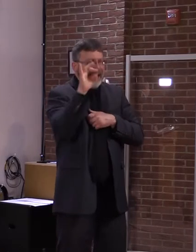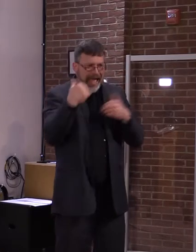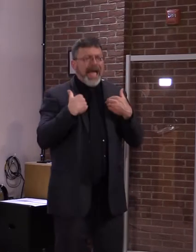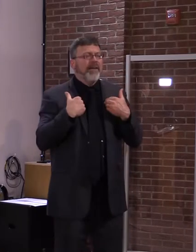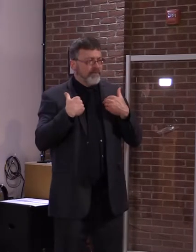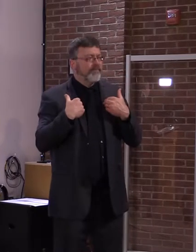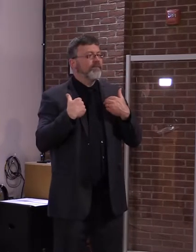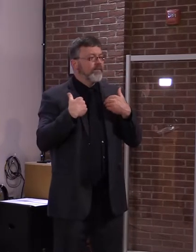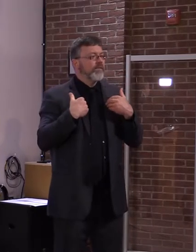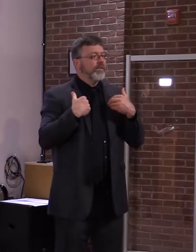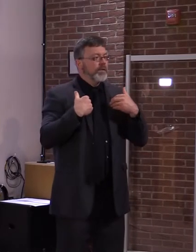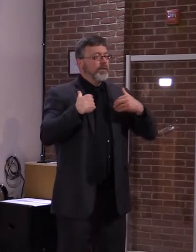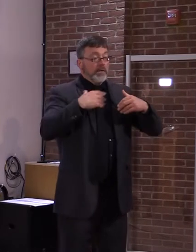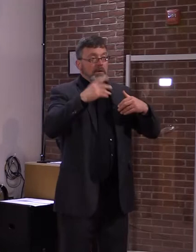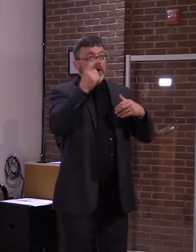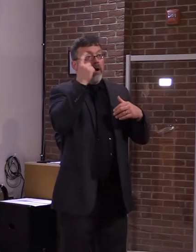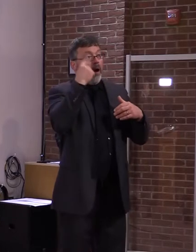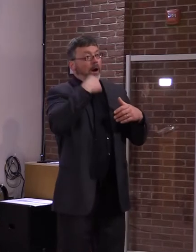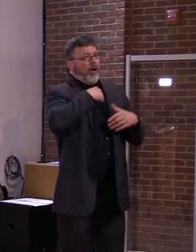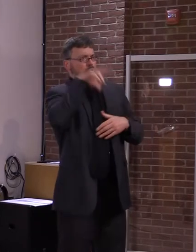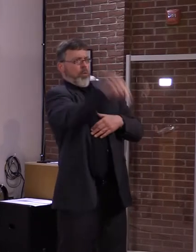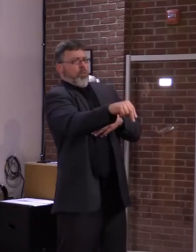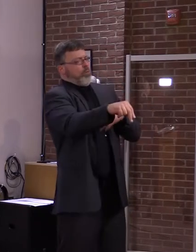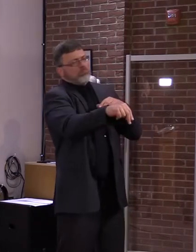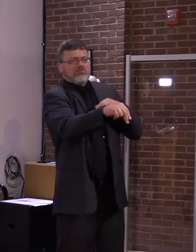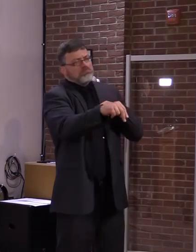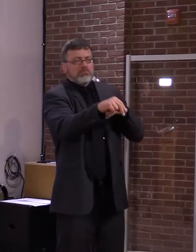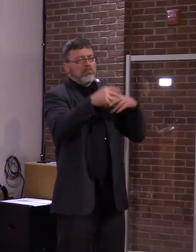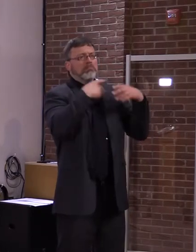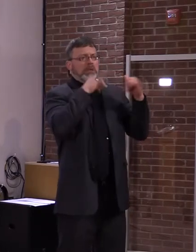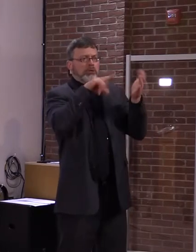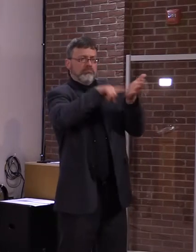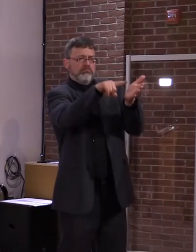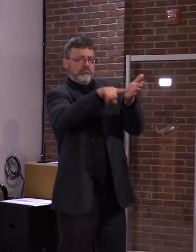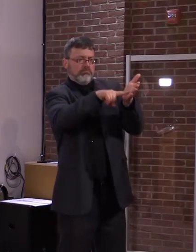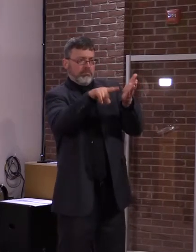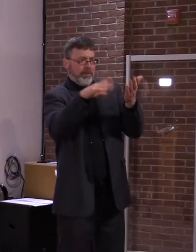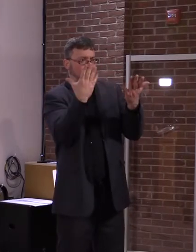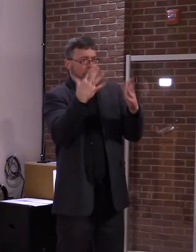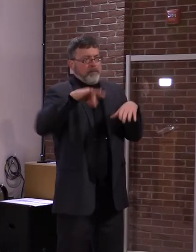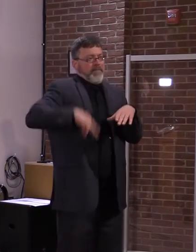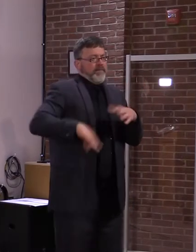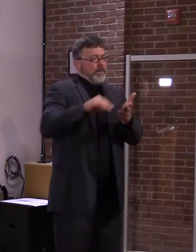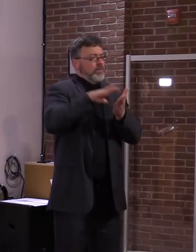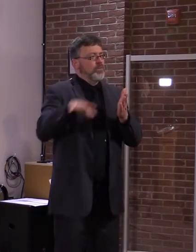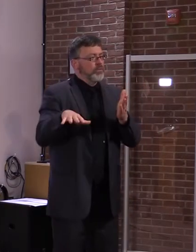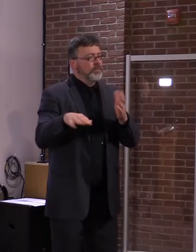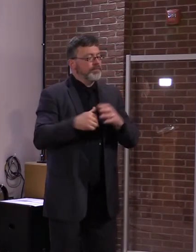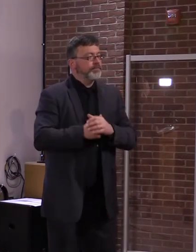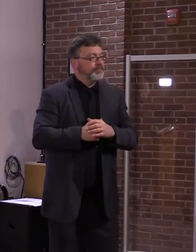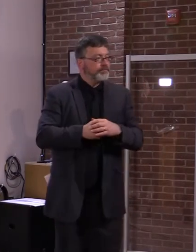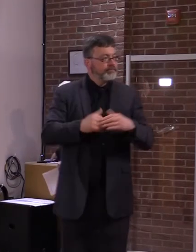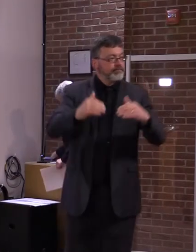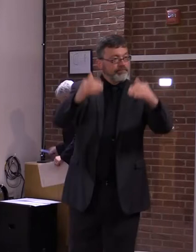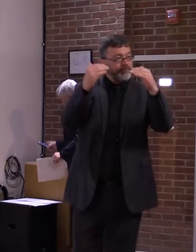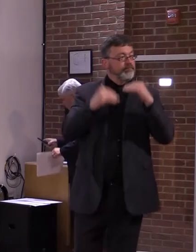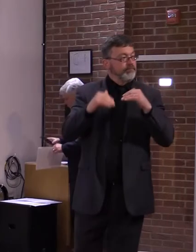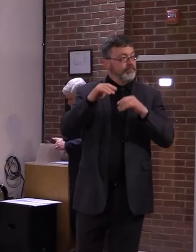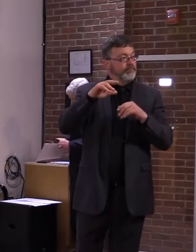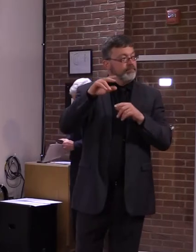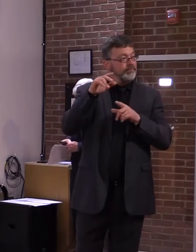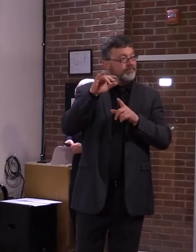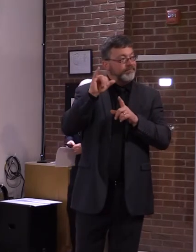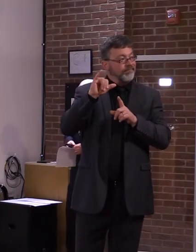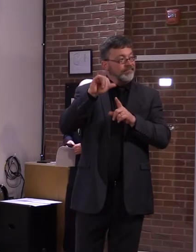So if a district came to you with a plan for remote learning for some students because they thought it was the best